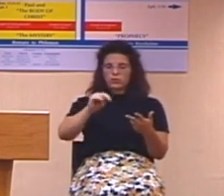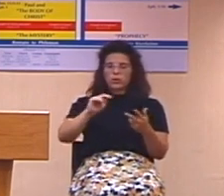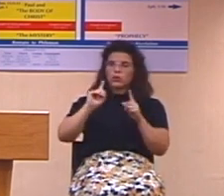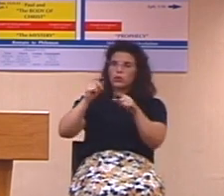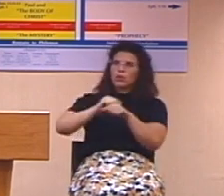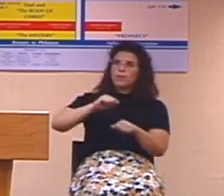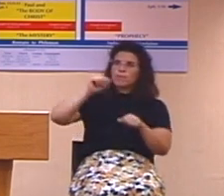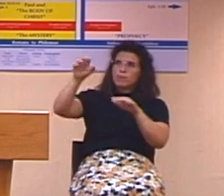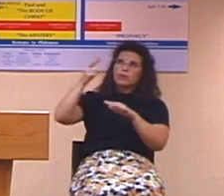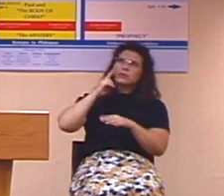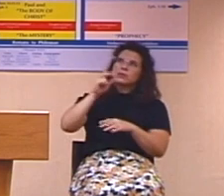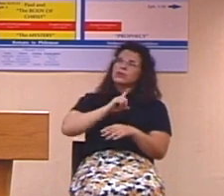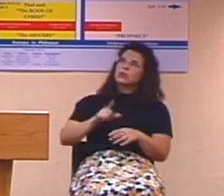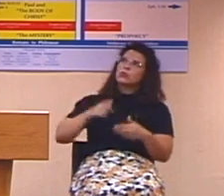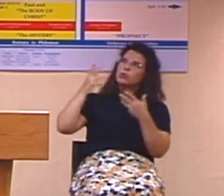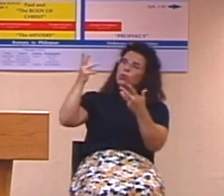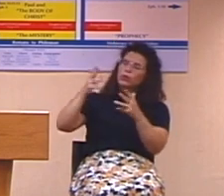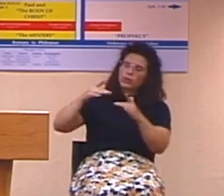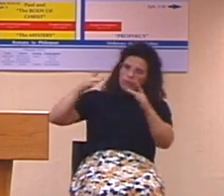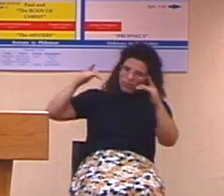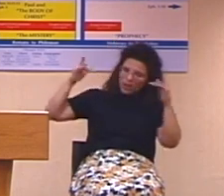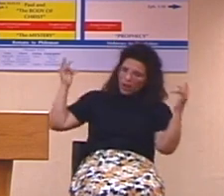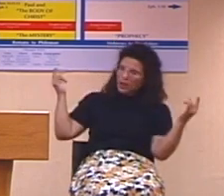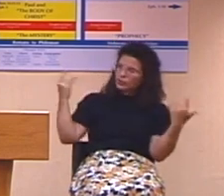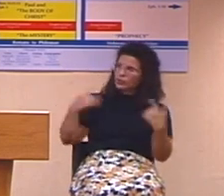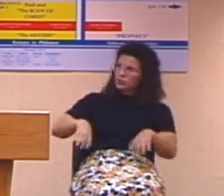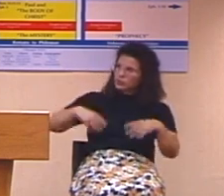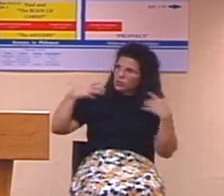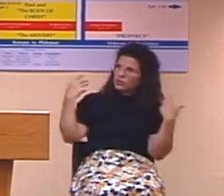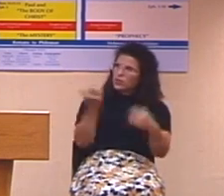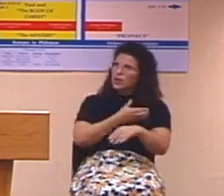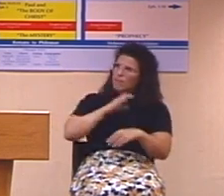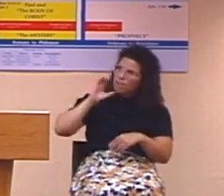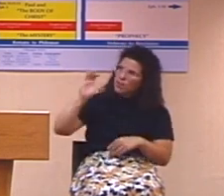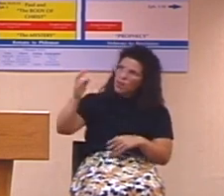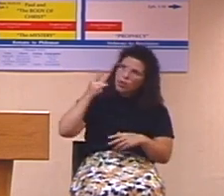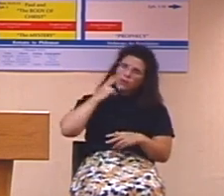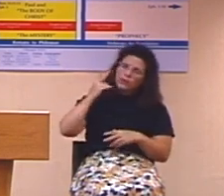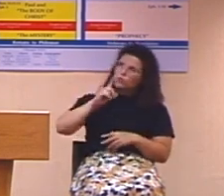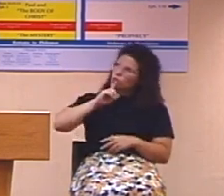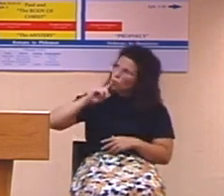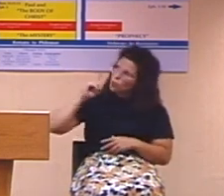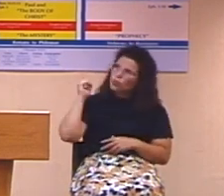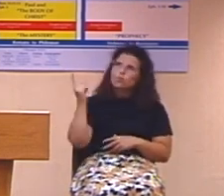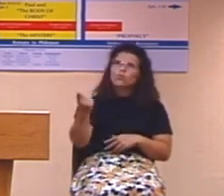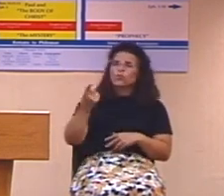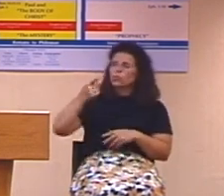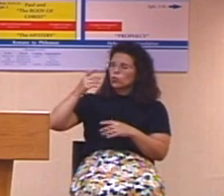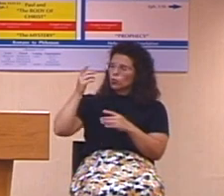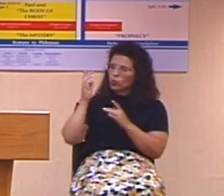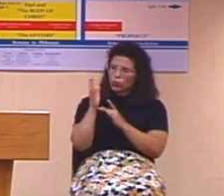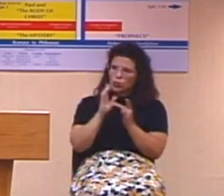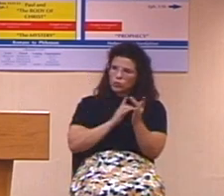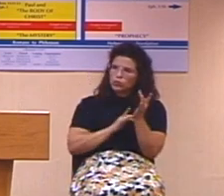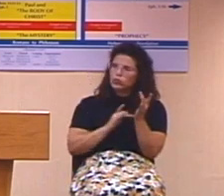the Lord and His majesty and His glory. They see the real deal come out, didn't